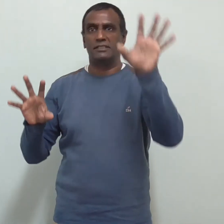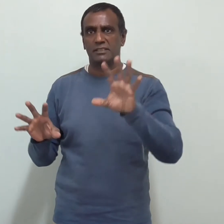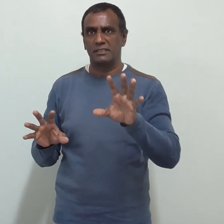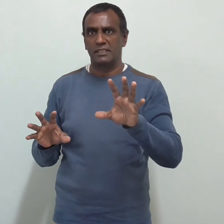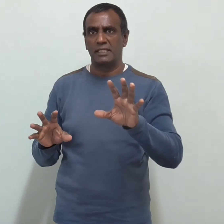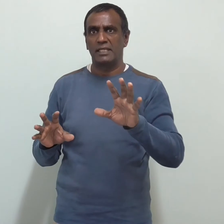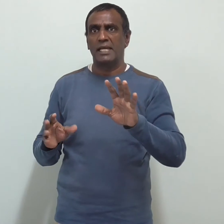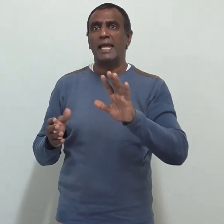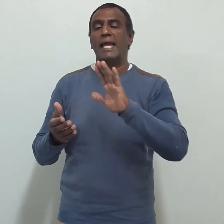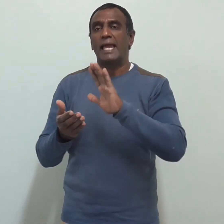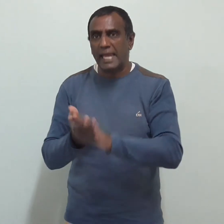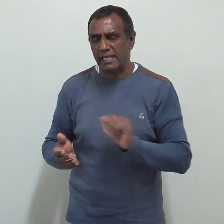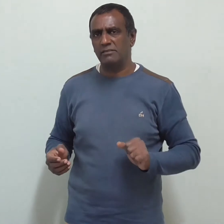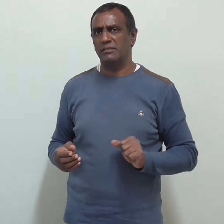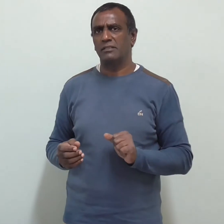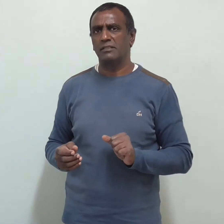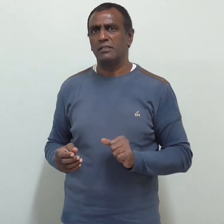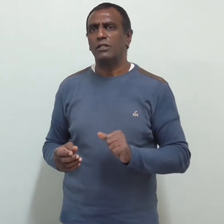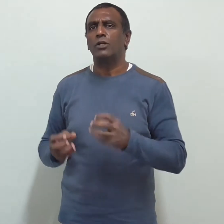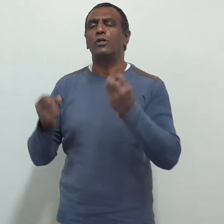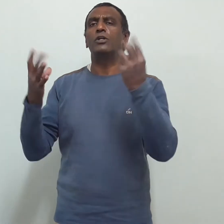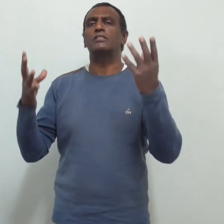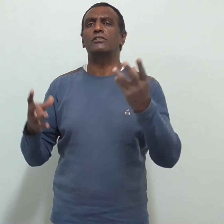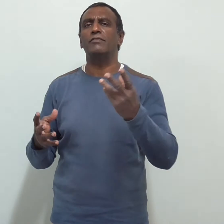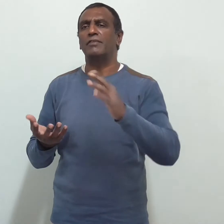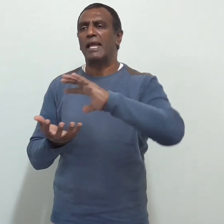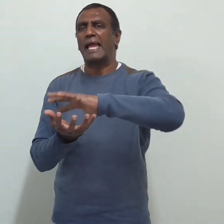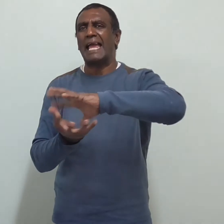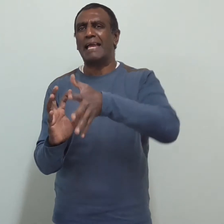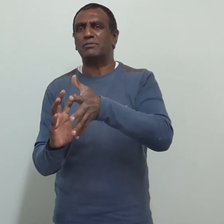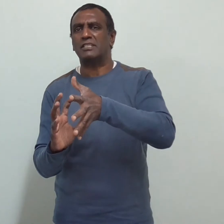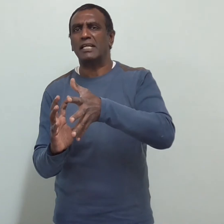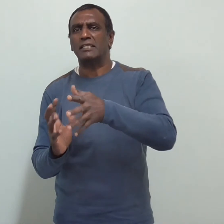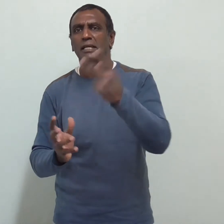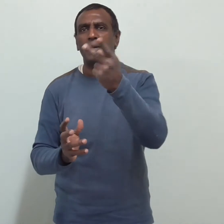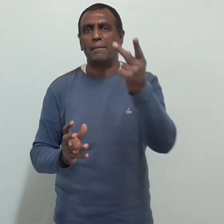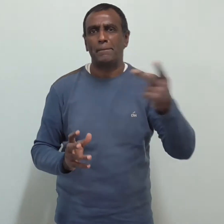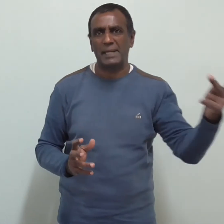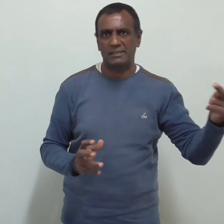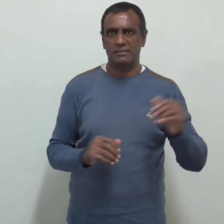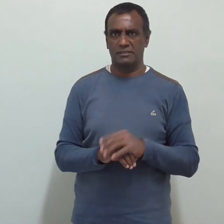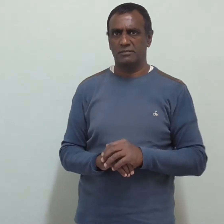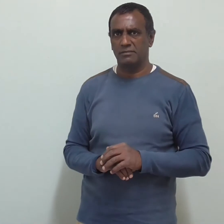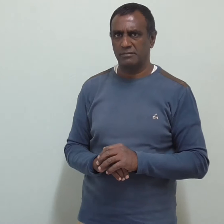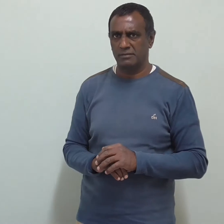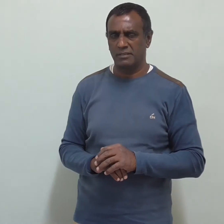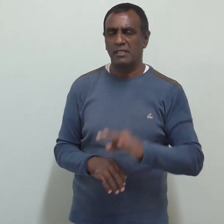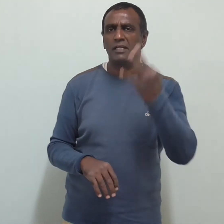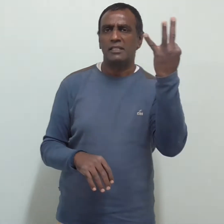colors and lots of abstract patterns. The